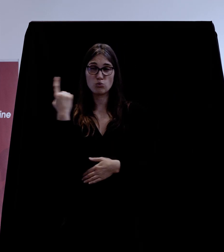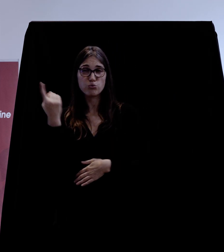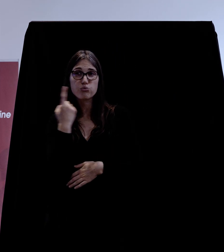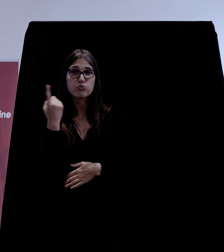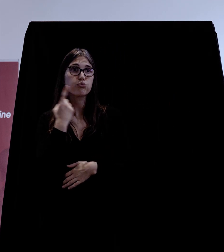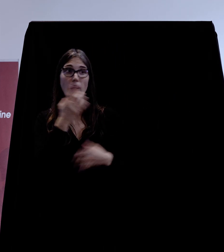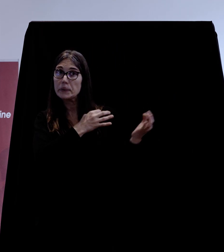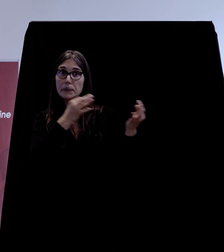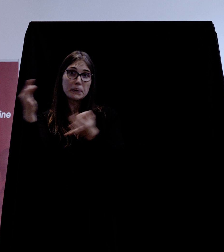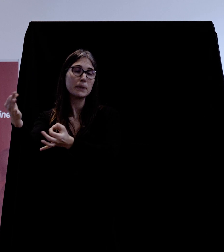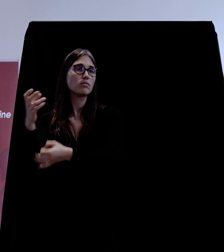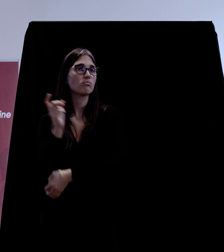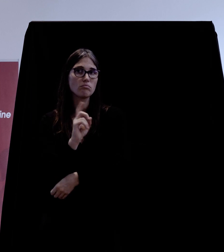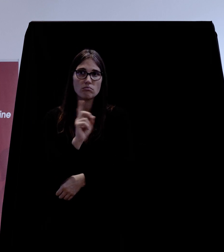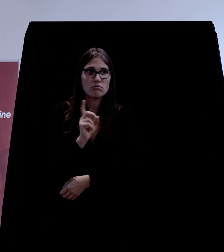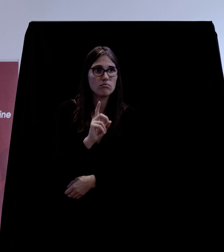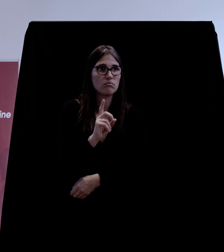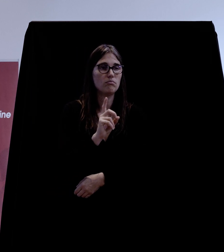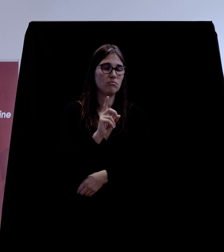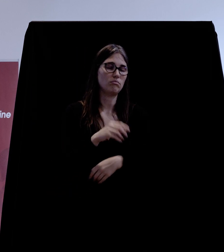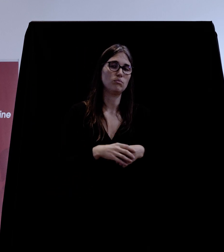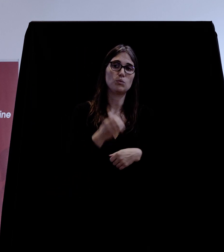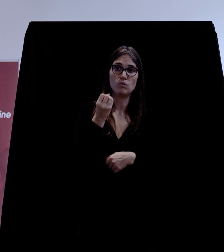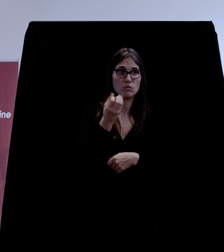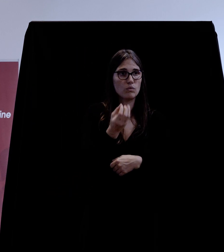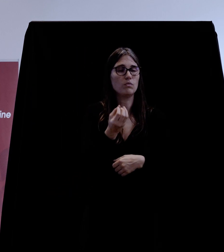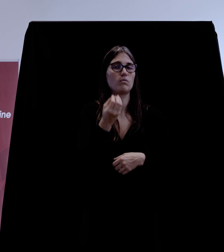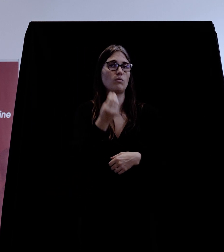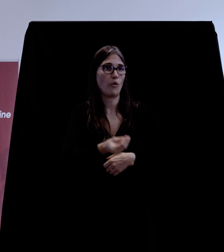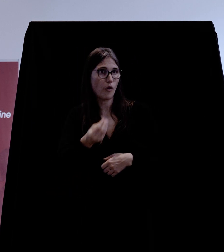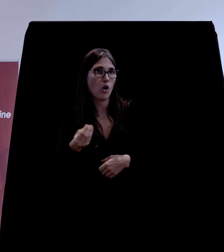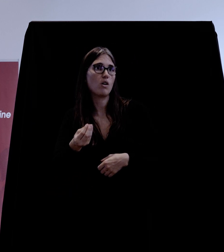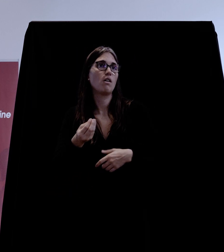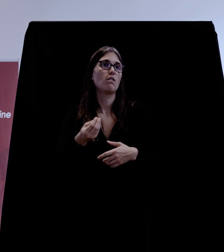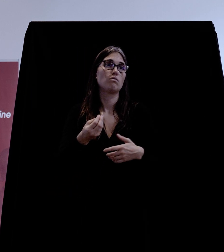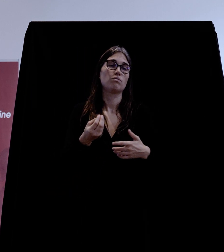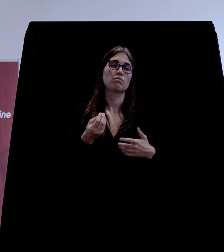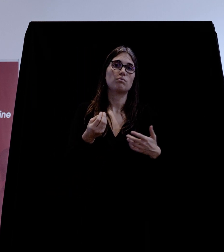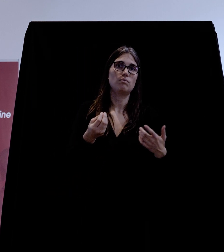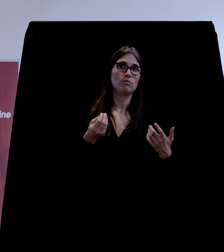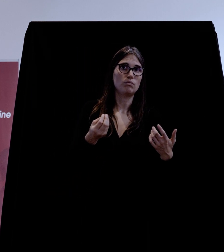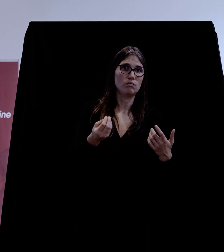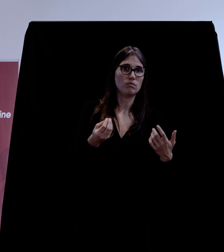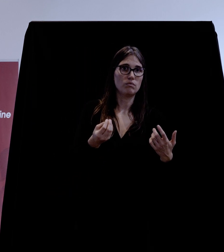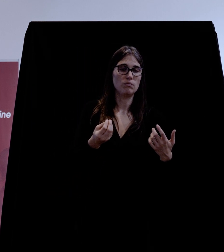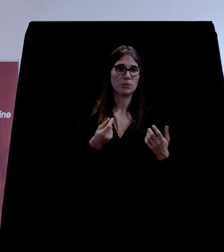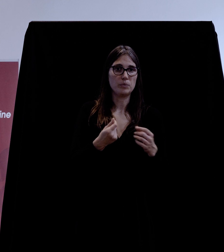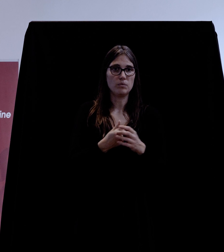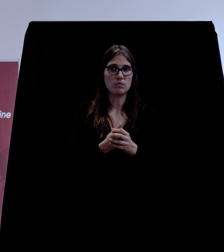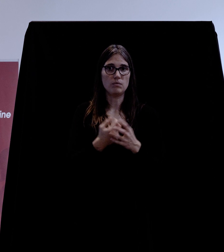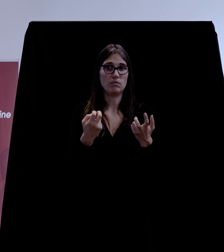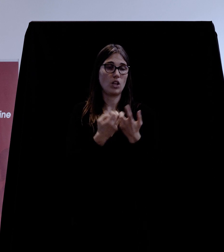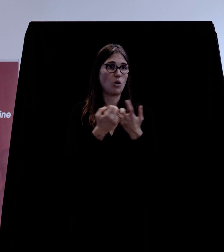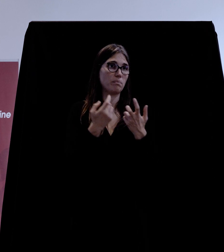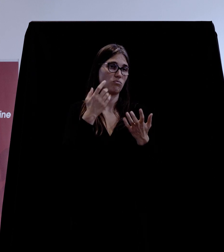do, especially the older they get, which is like other children too, right? So while I find this is a